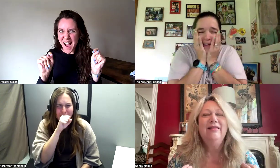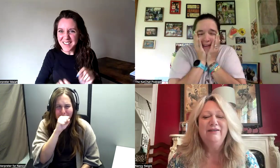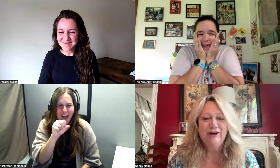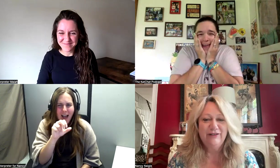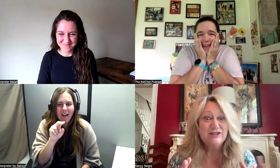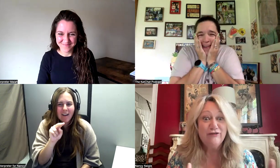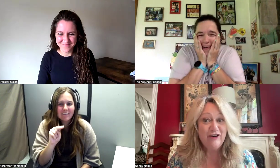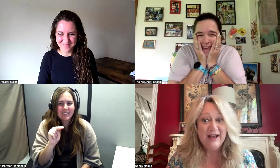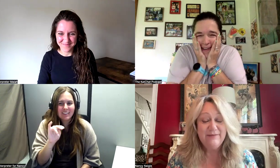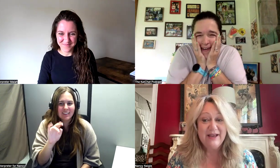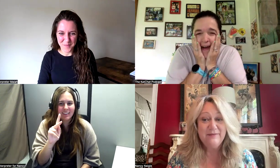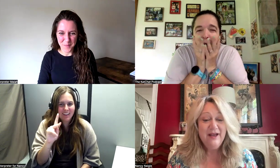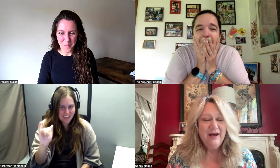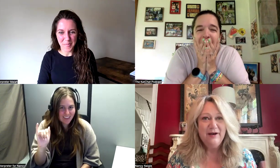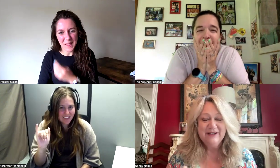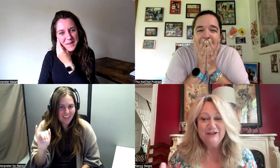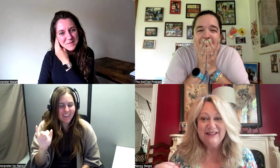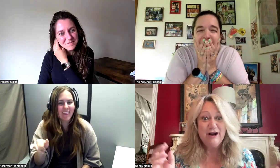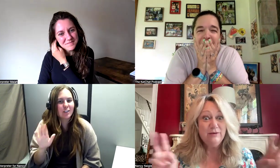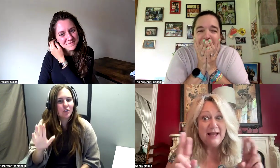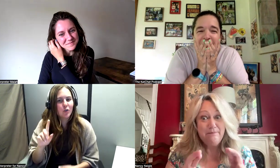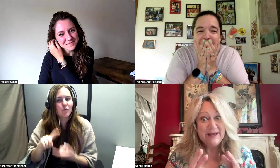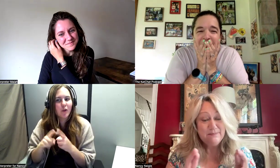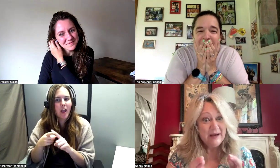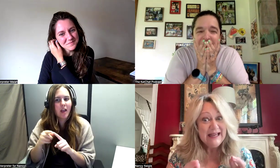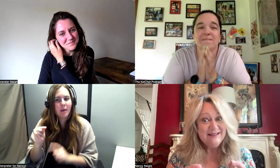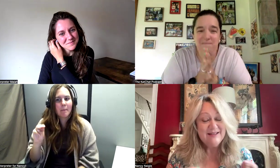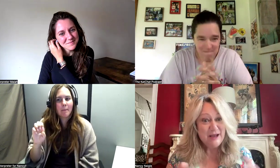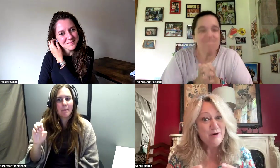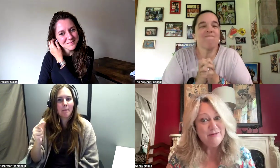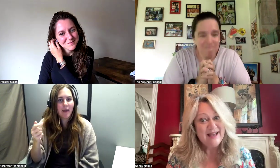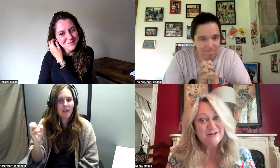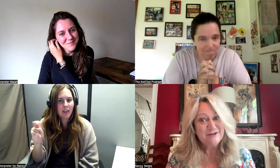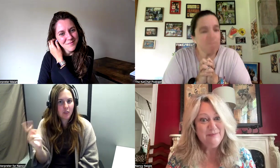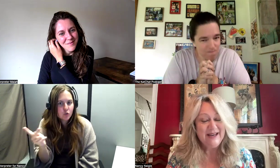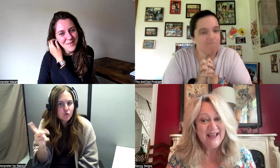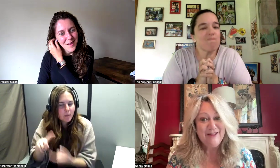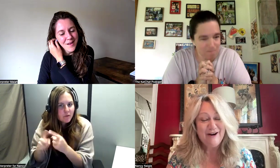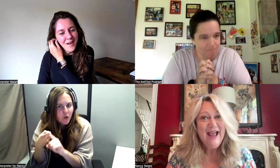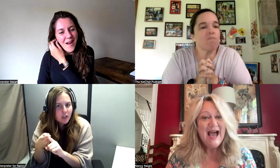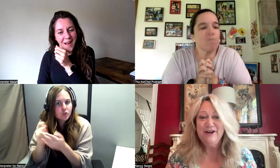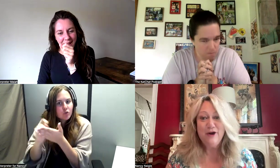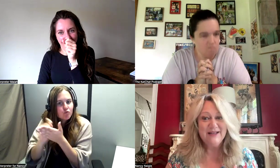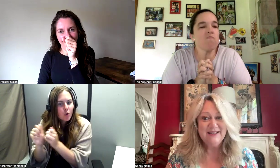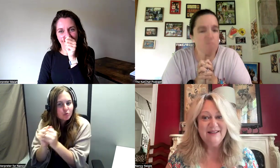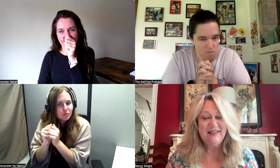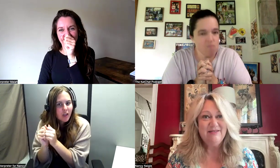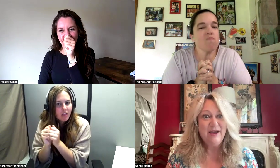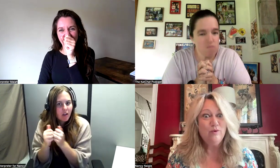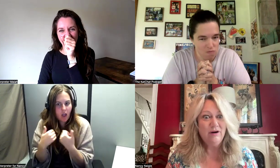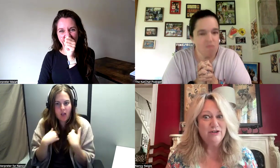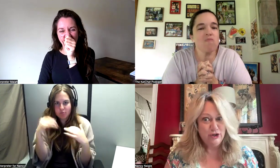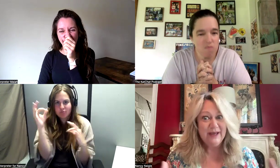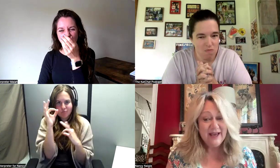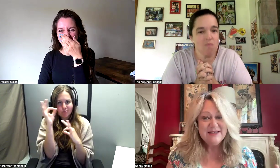I love her. And that's her friend, Megan McNulty. They're like best buddies, and they wrote that screenplay together. I had no idea that